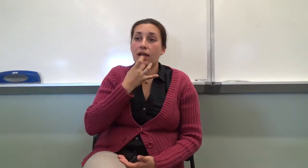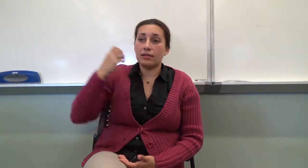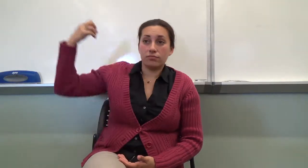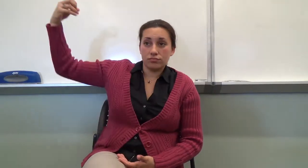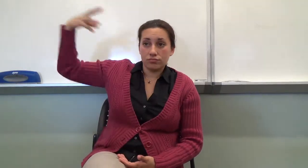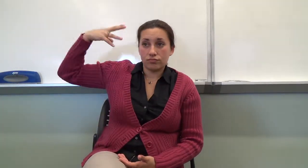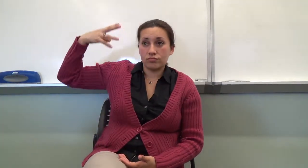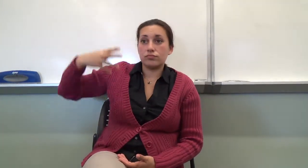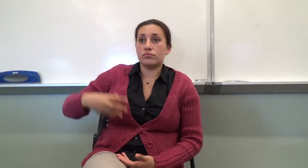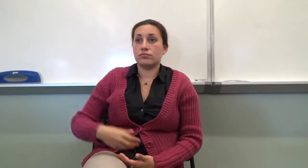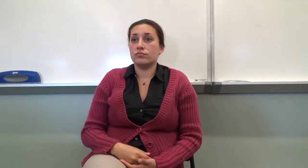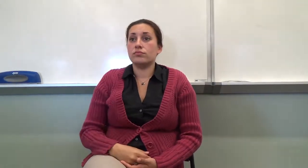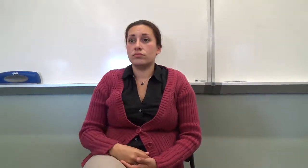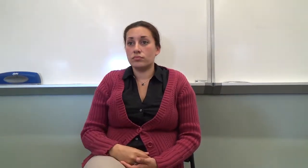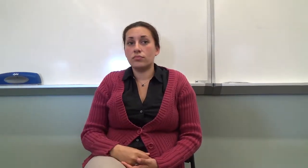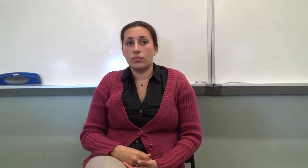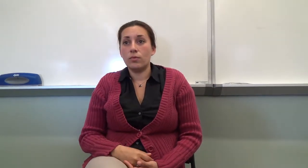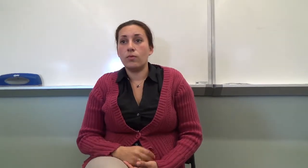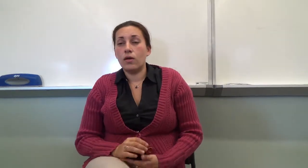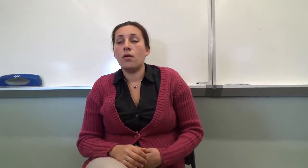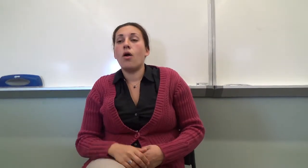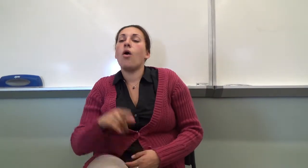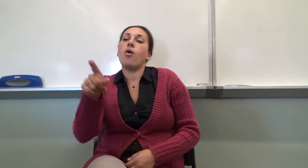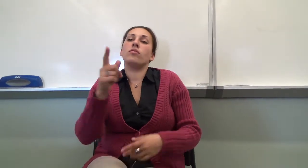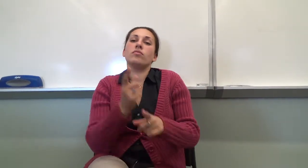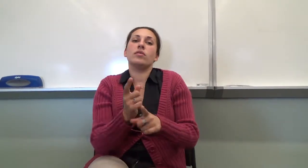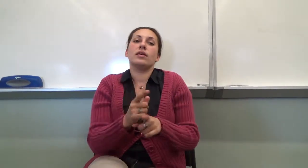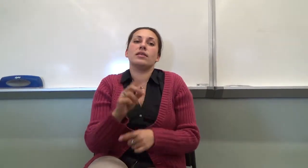And that point is called the vertex.